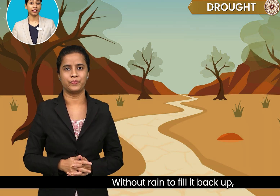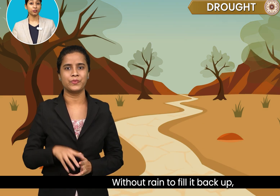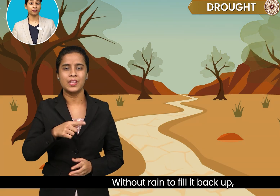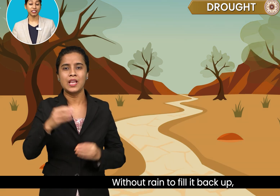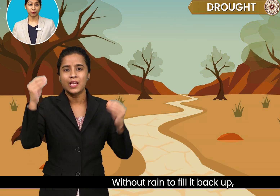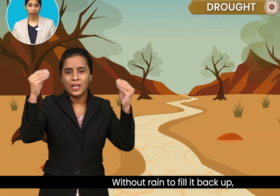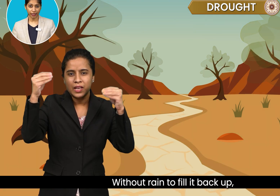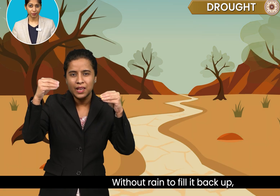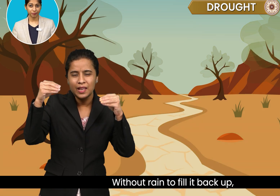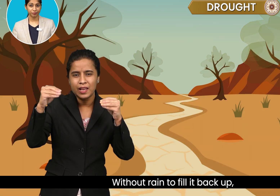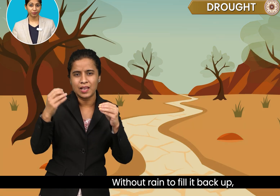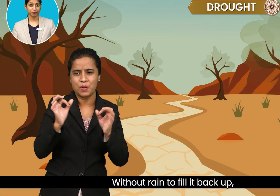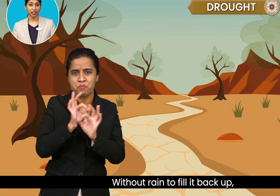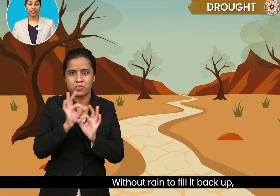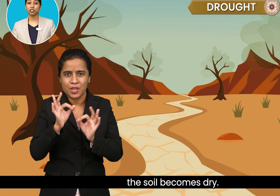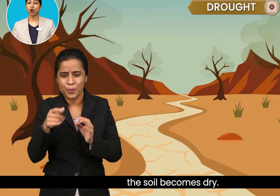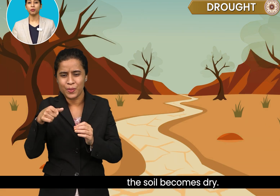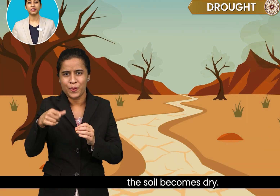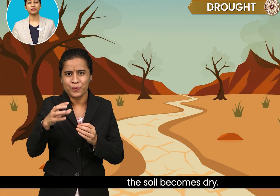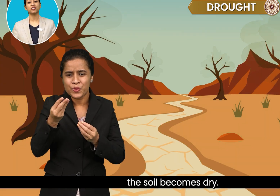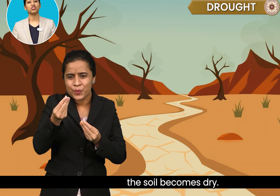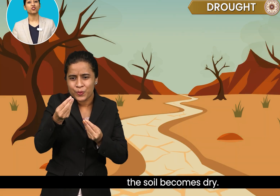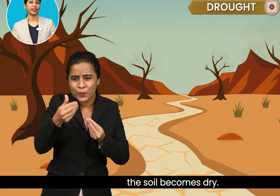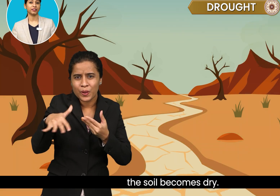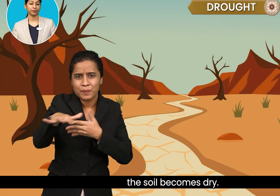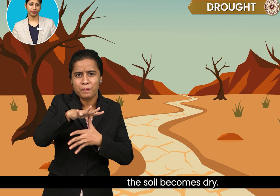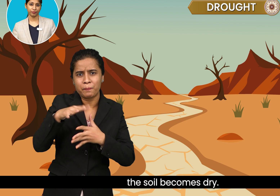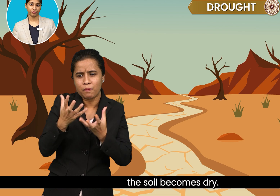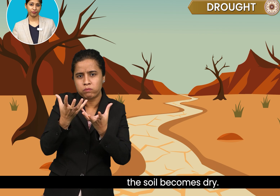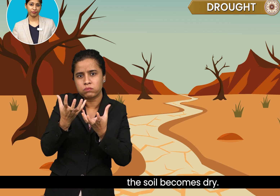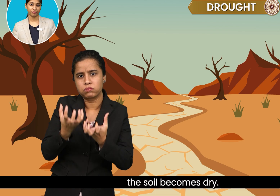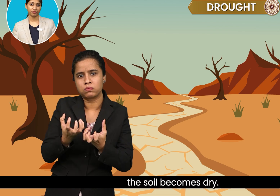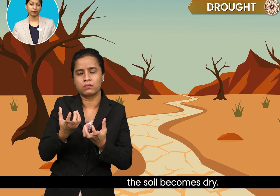Without rain to fill it back up, the soil becomes dry.